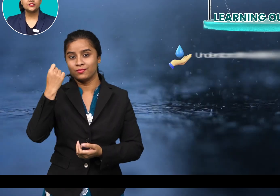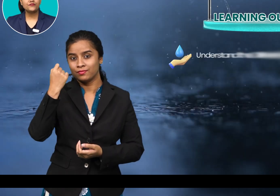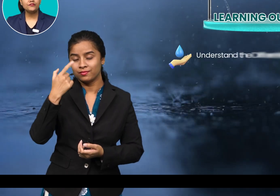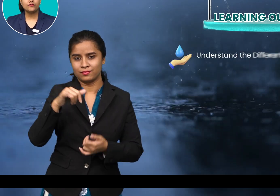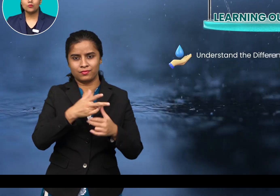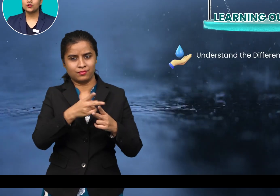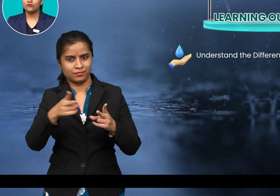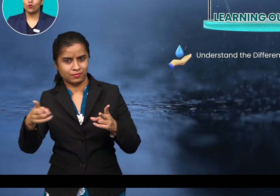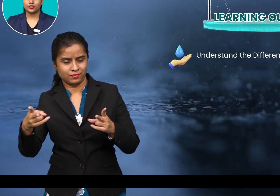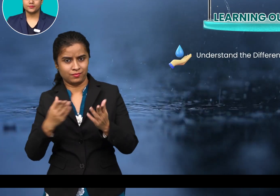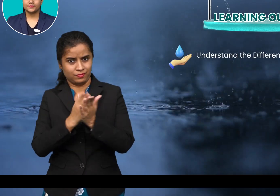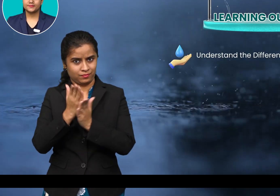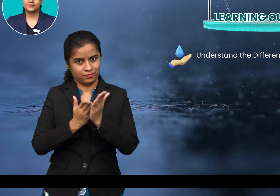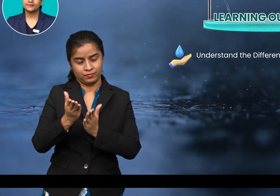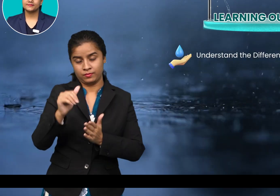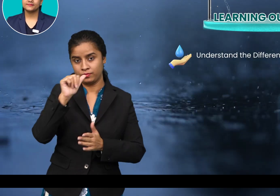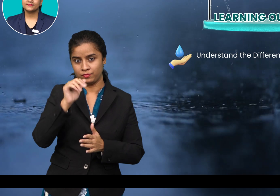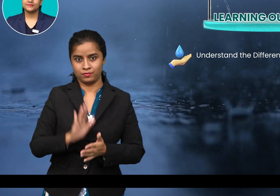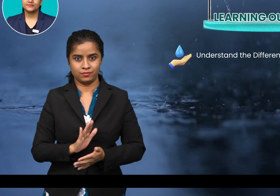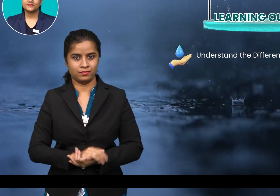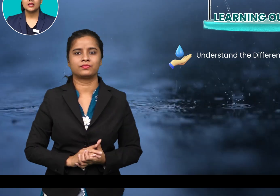understand the different forms of water,